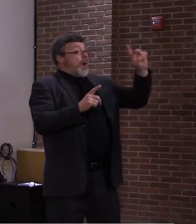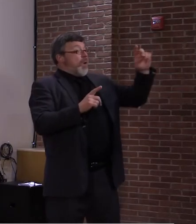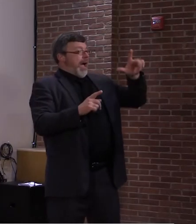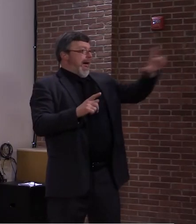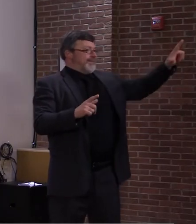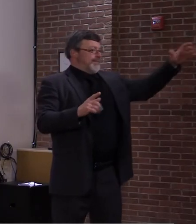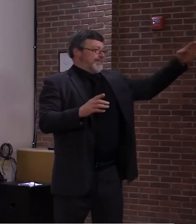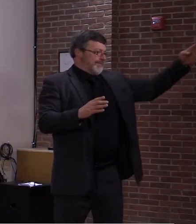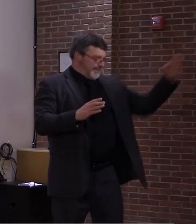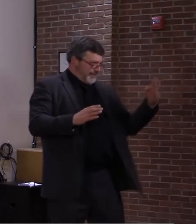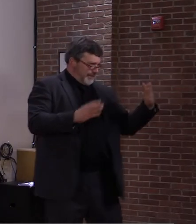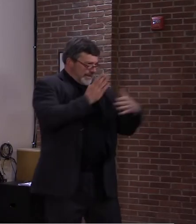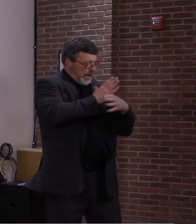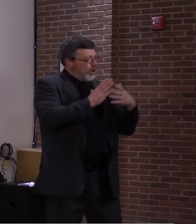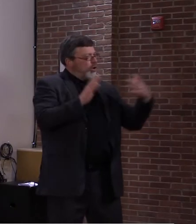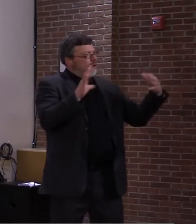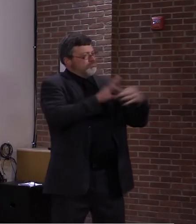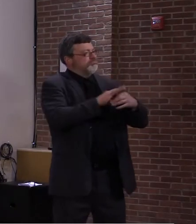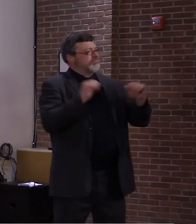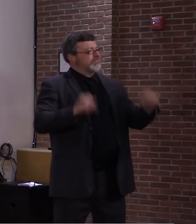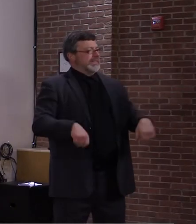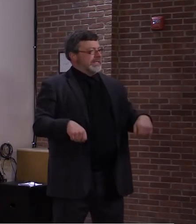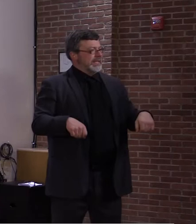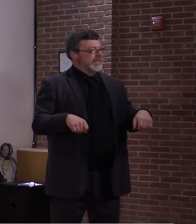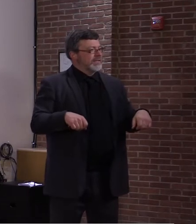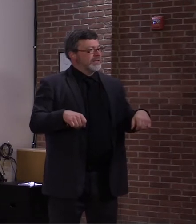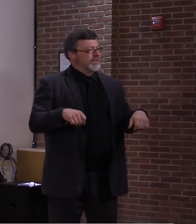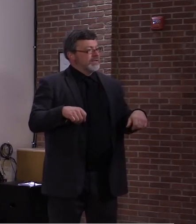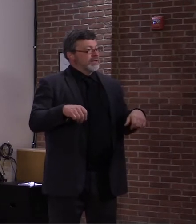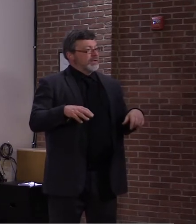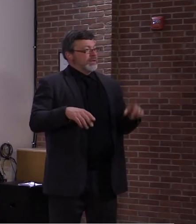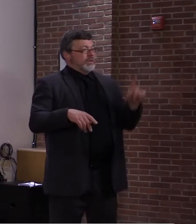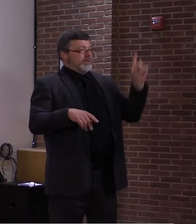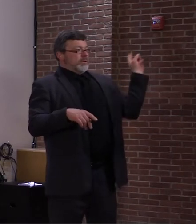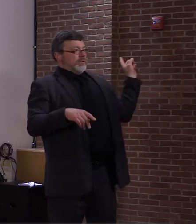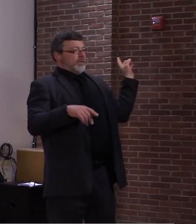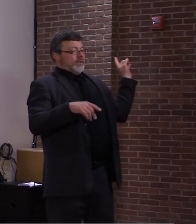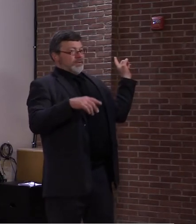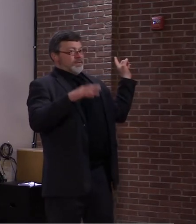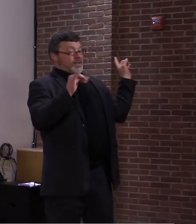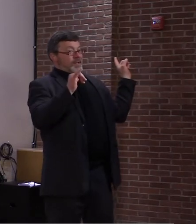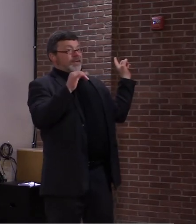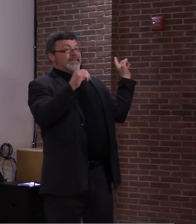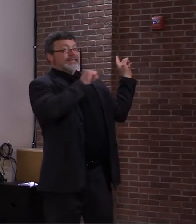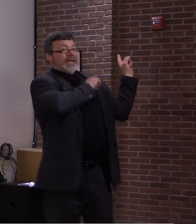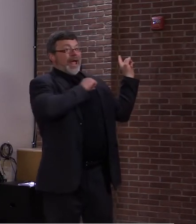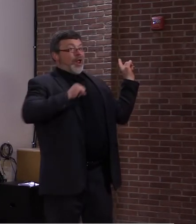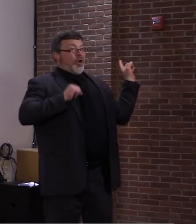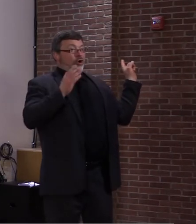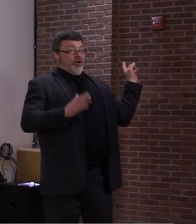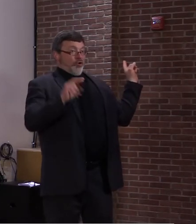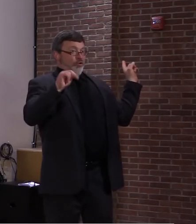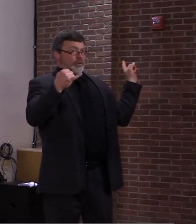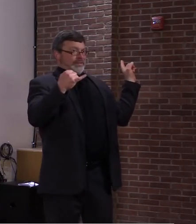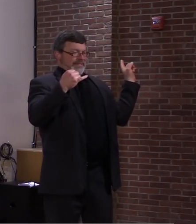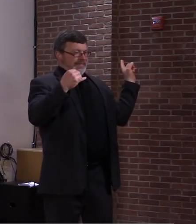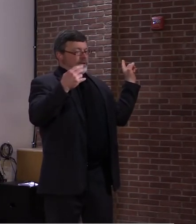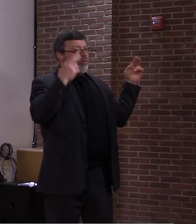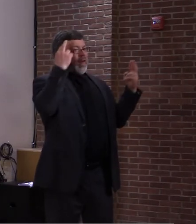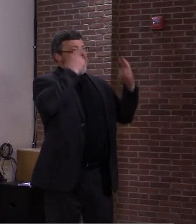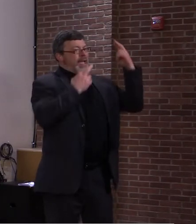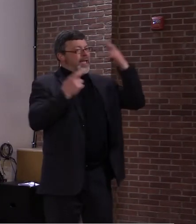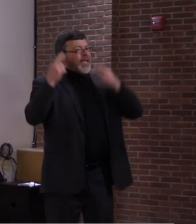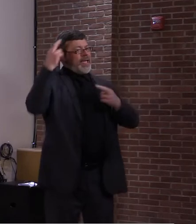As Senator Manchin is finding out, it's easy to go to the extremes, right? Extreme